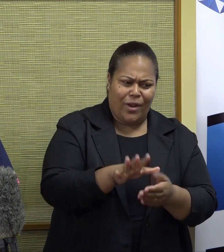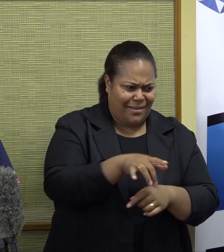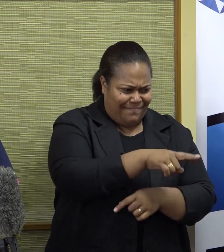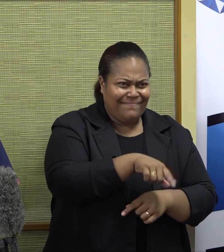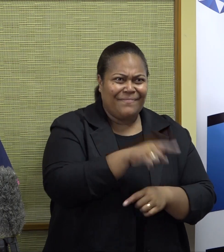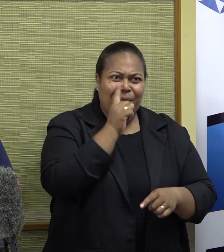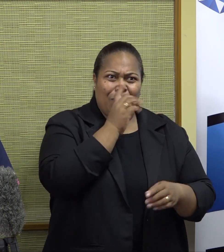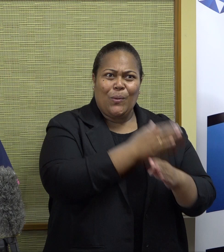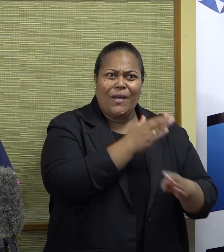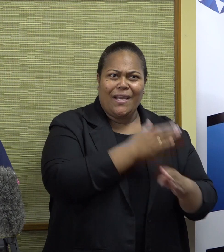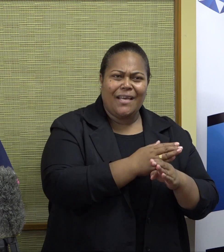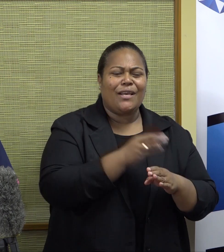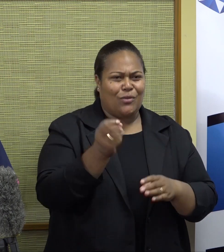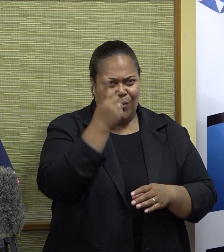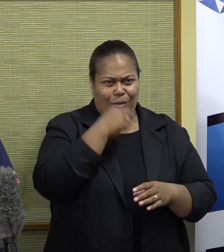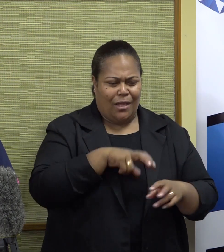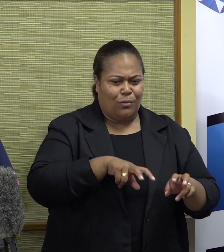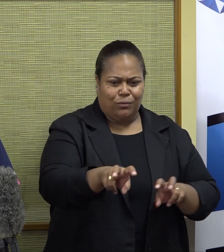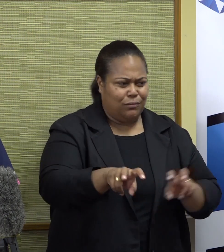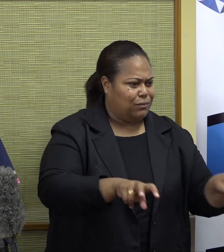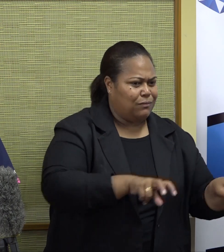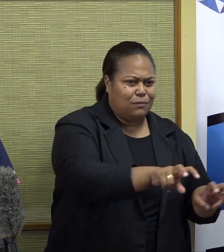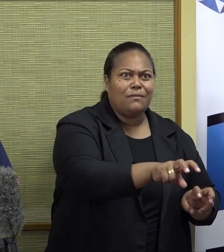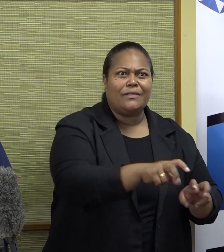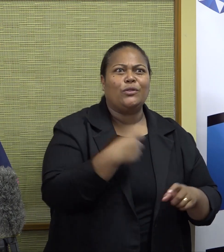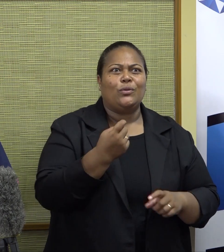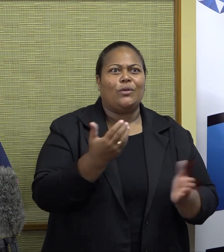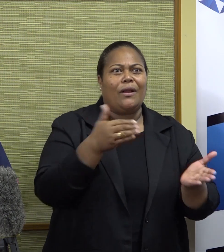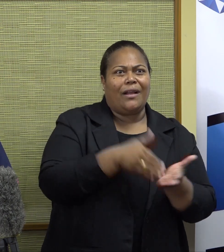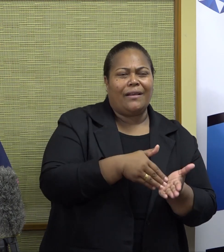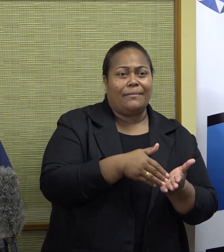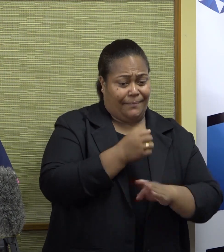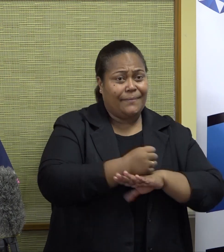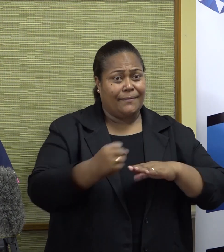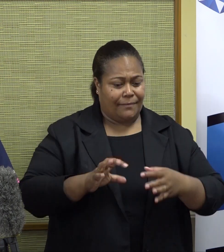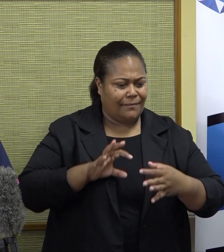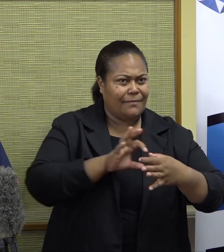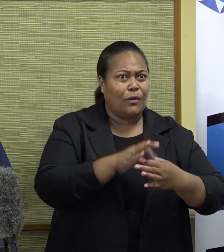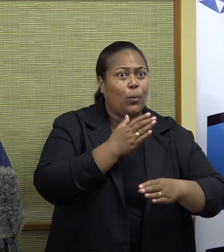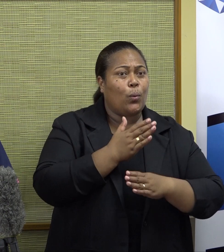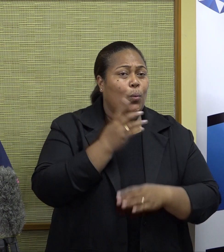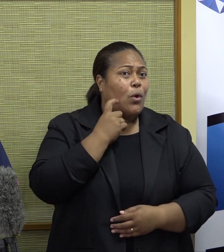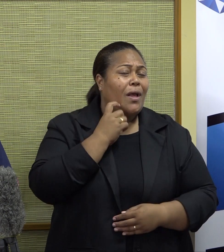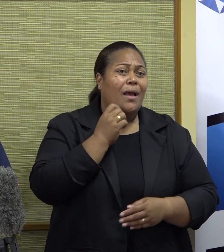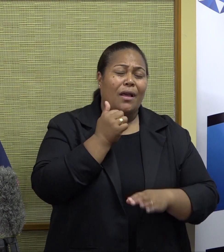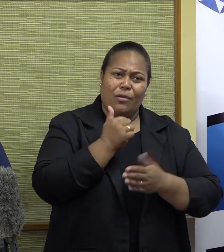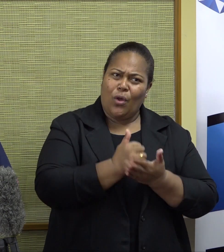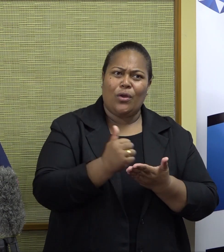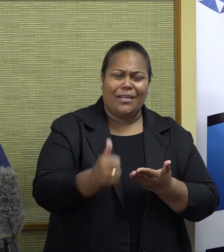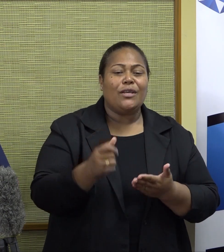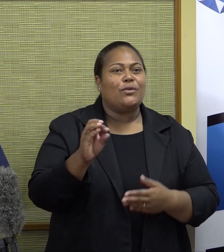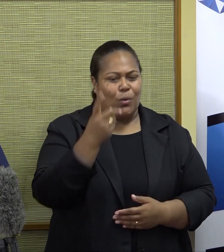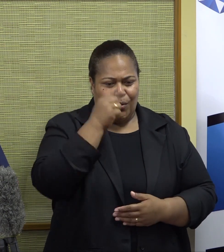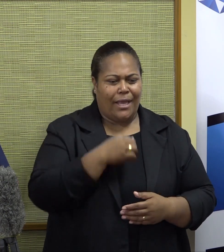ground to mobilize as soon as possible. But government is working with Water Authority to alternate the supply of water supply